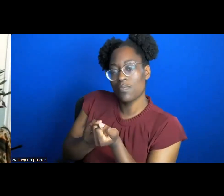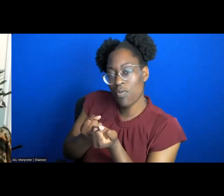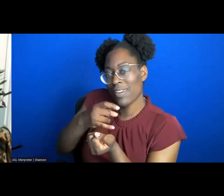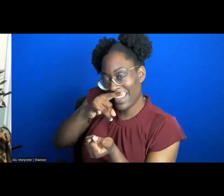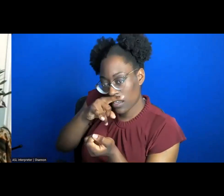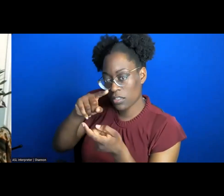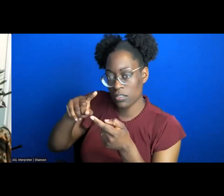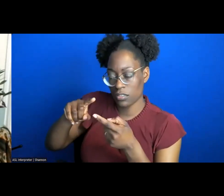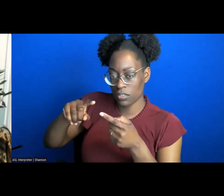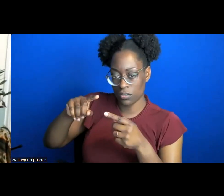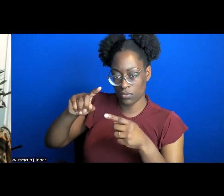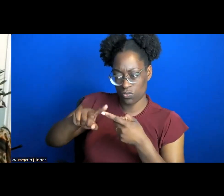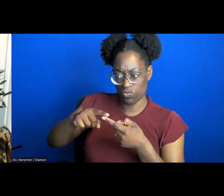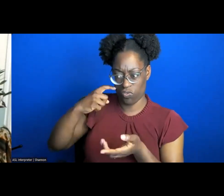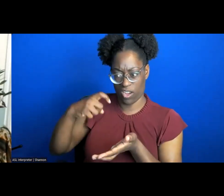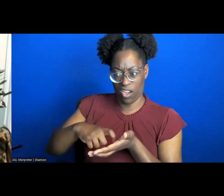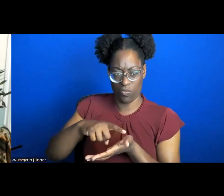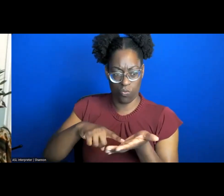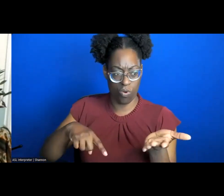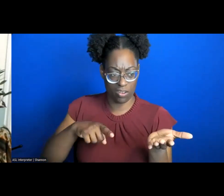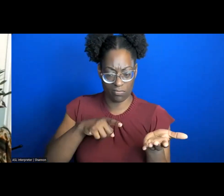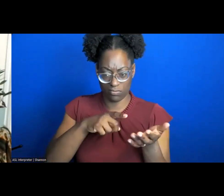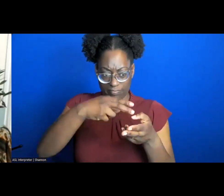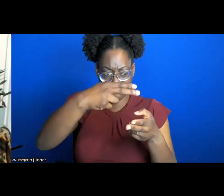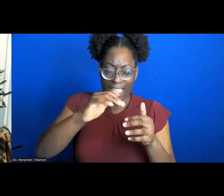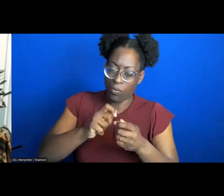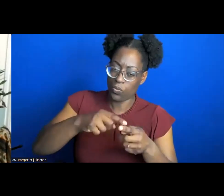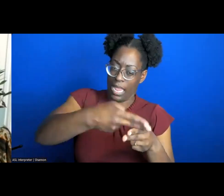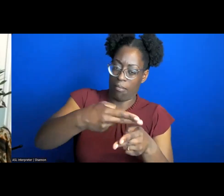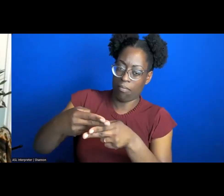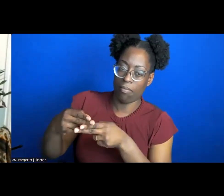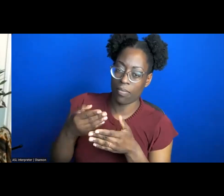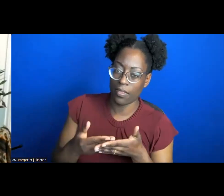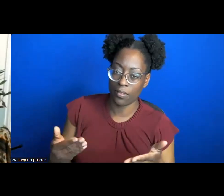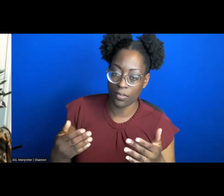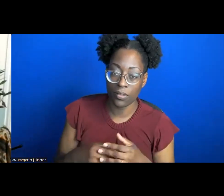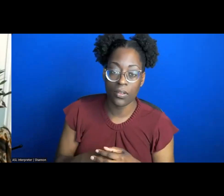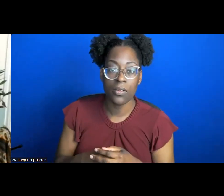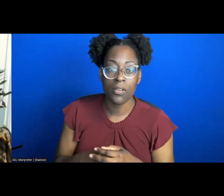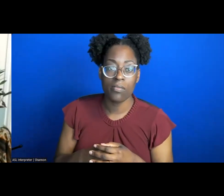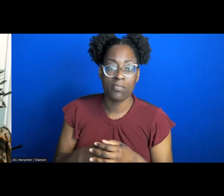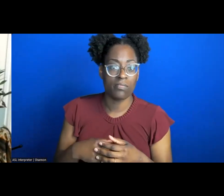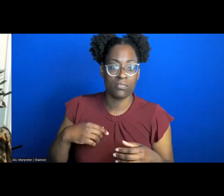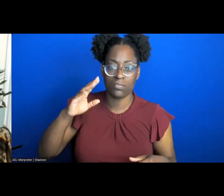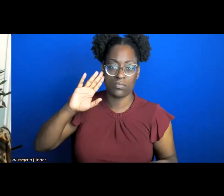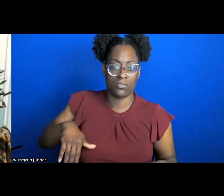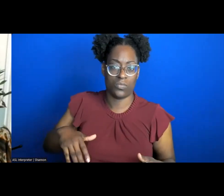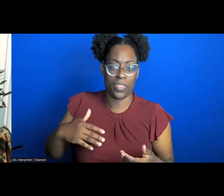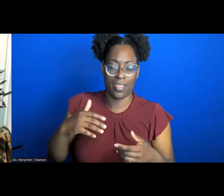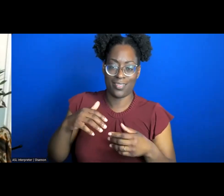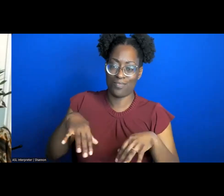commit to for the rest of our lives. And we also need to do it no matter where we are in this world. So if we're